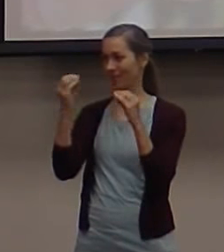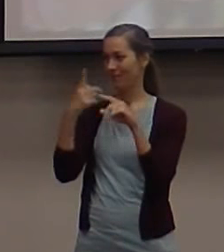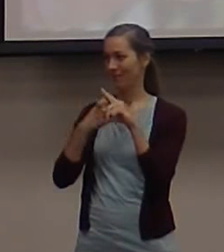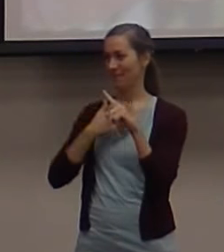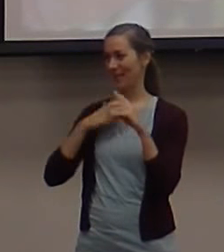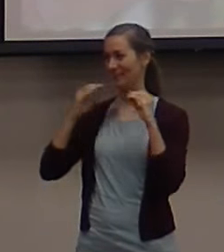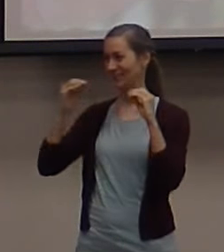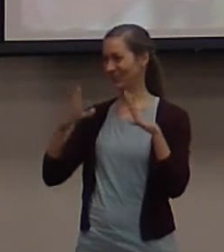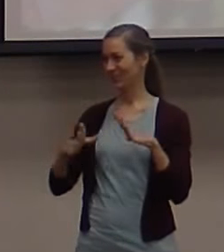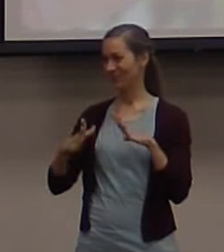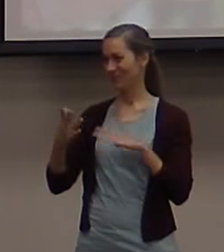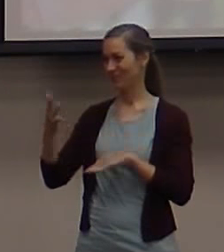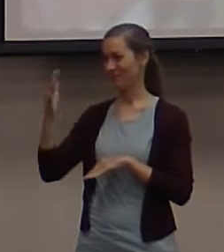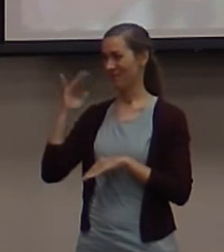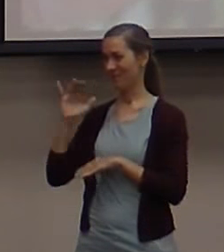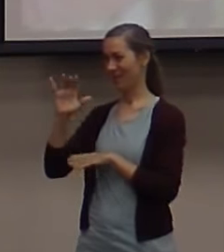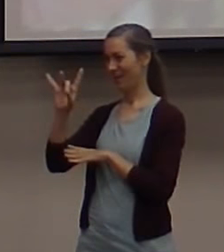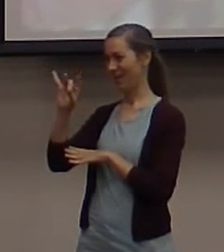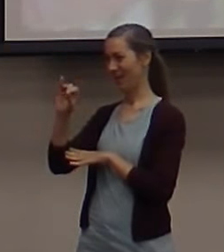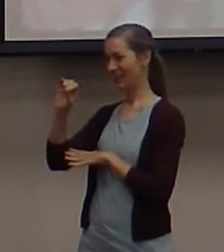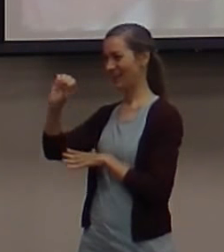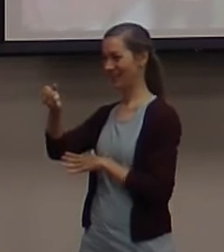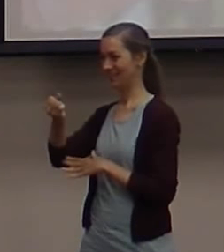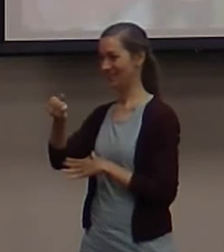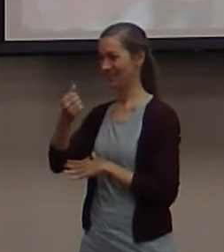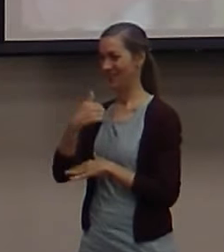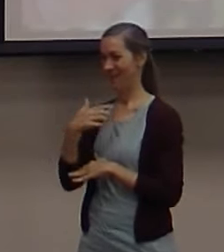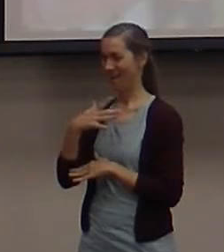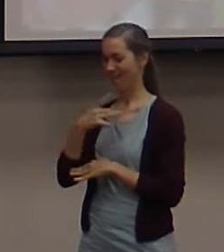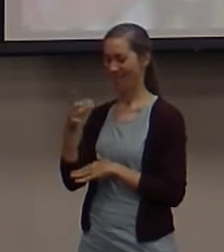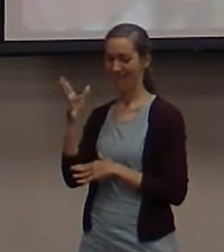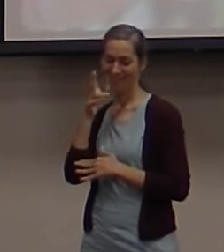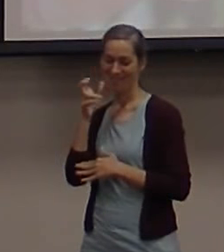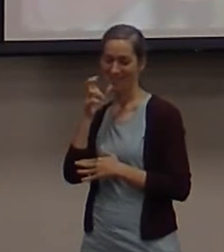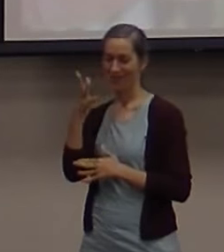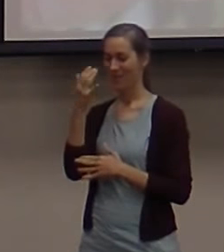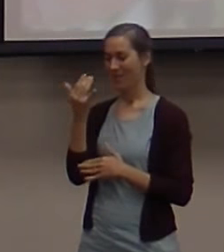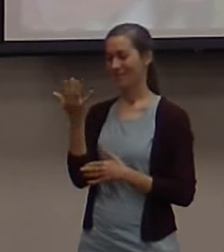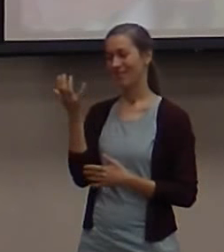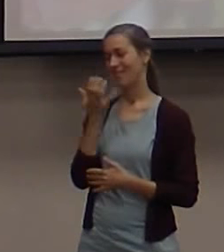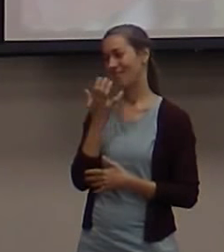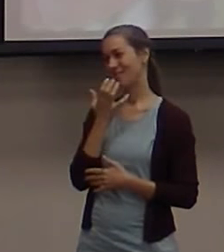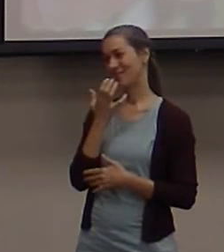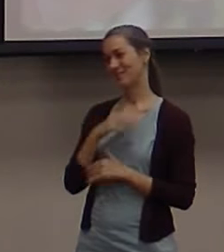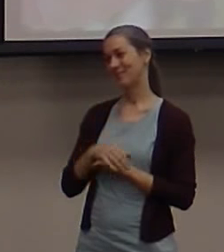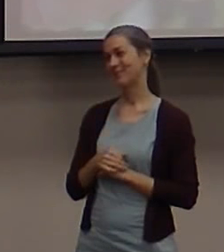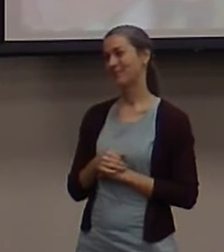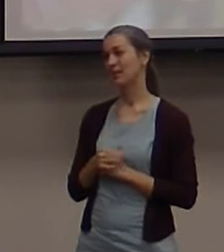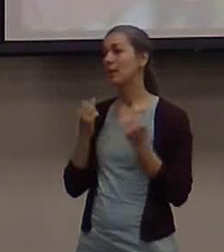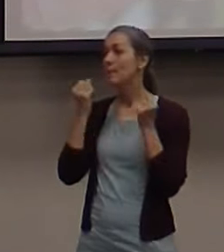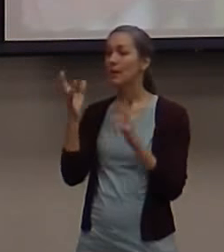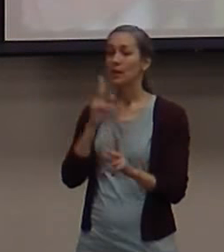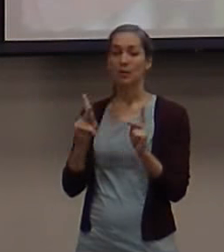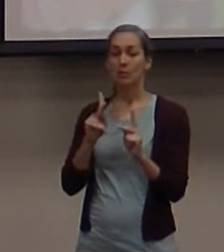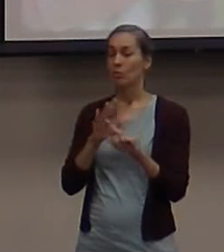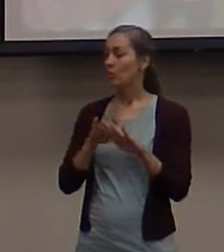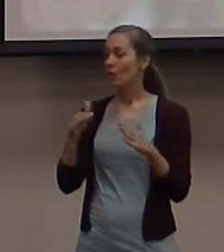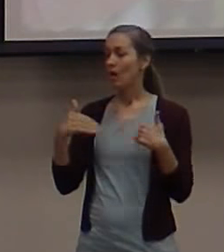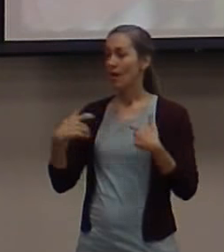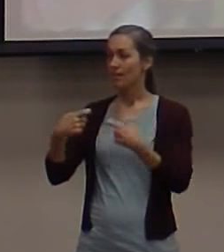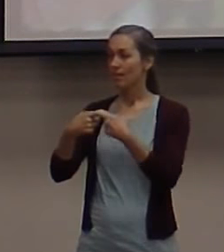80s, and I like to sit and listen to it just because it's awesome. A lot of people don't have electricity, so